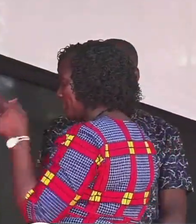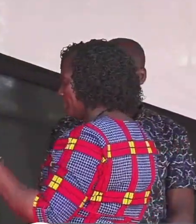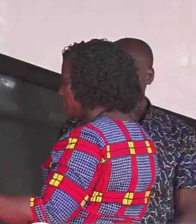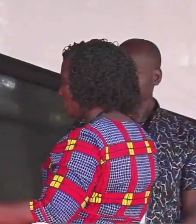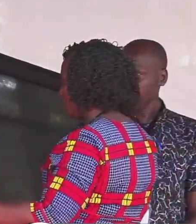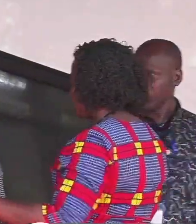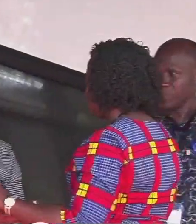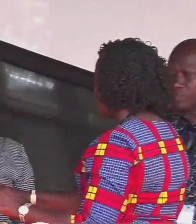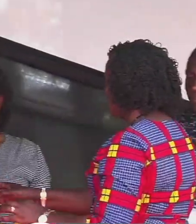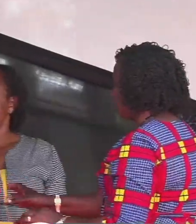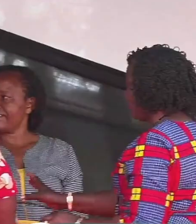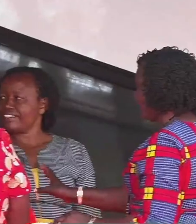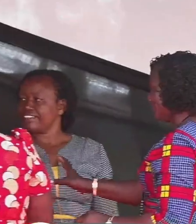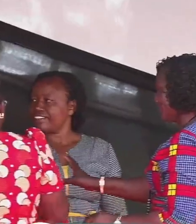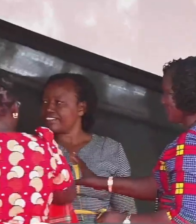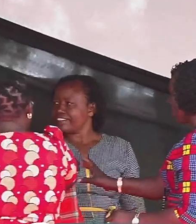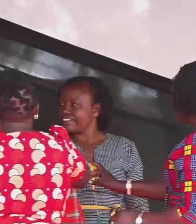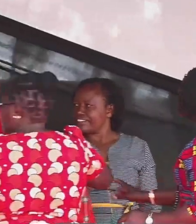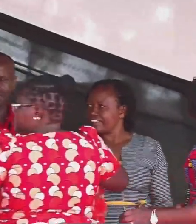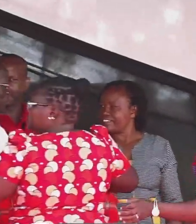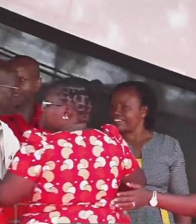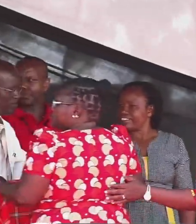Come back, you love me.